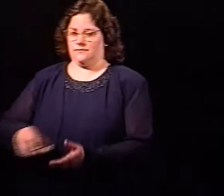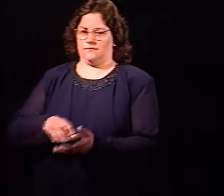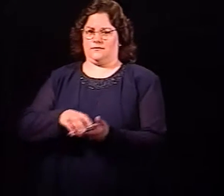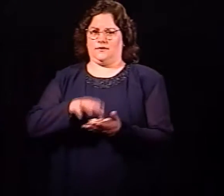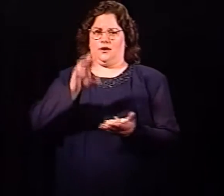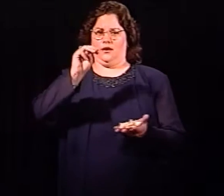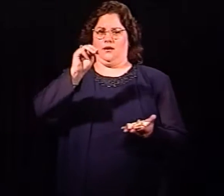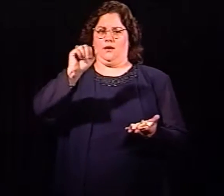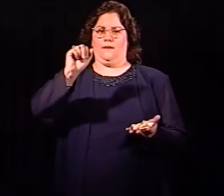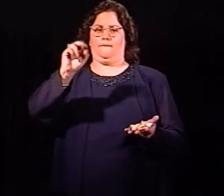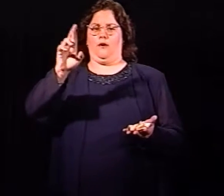This is maror.